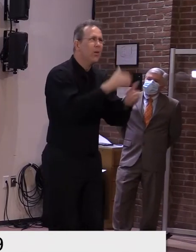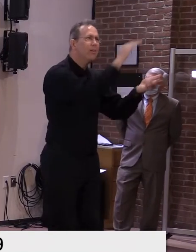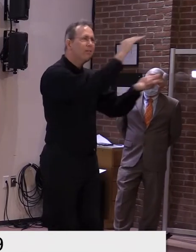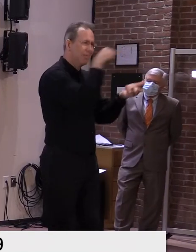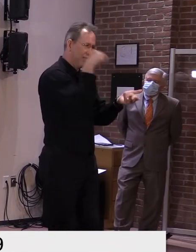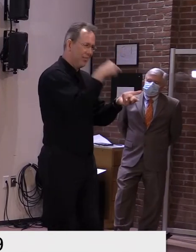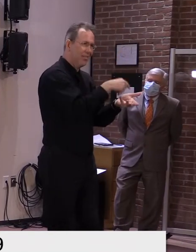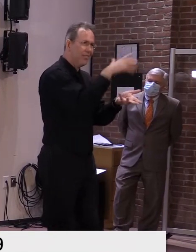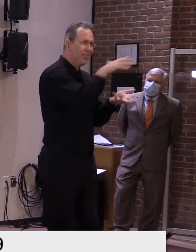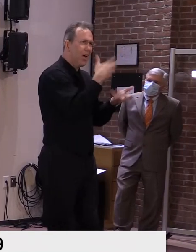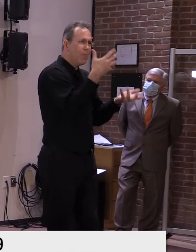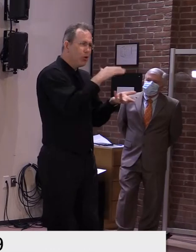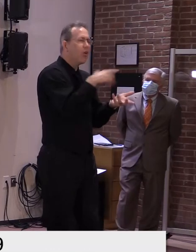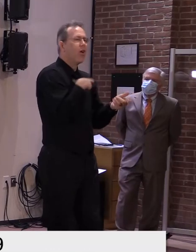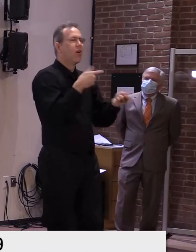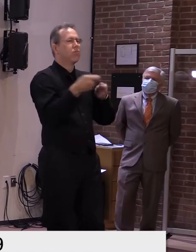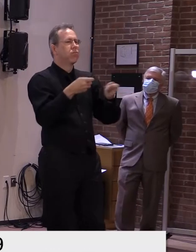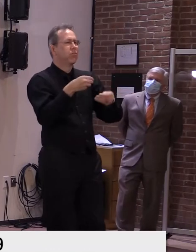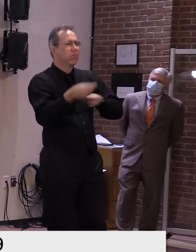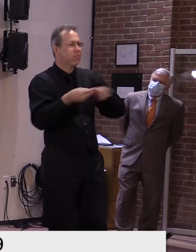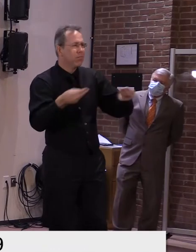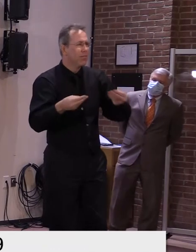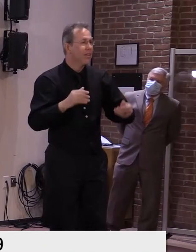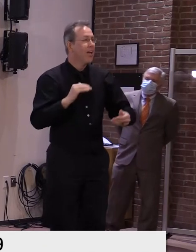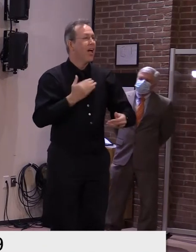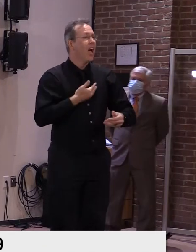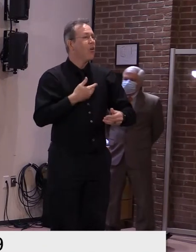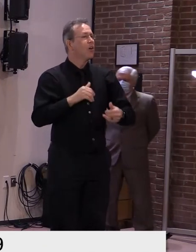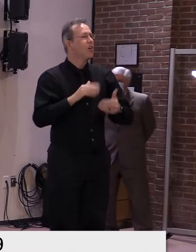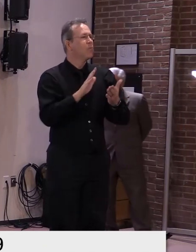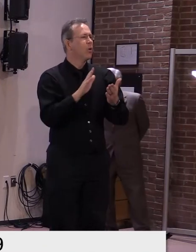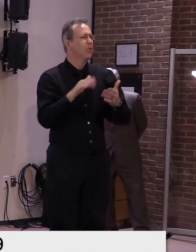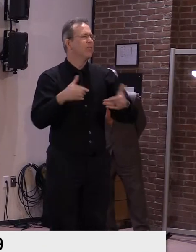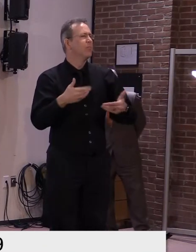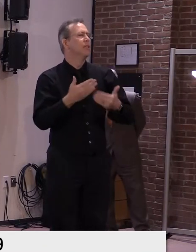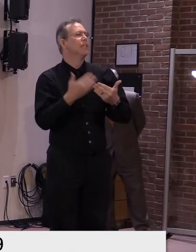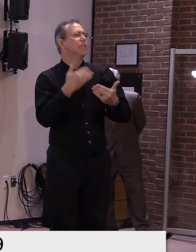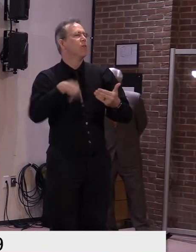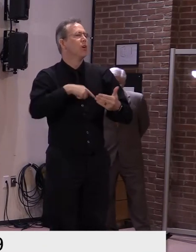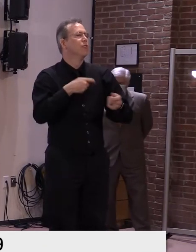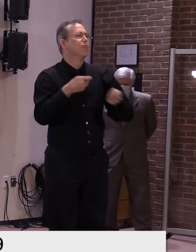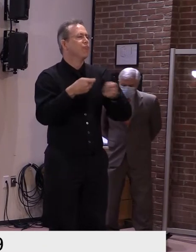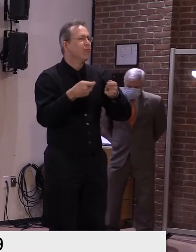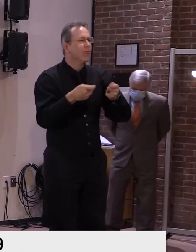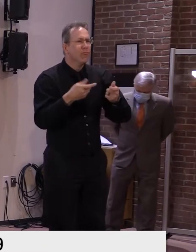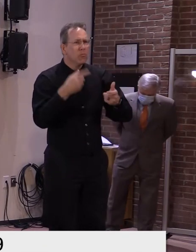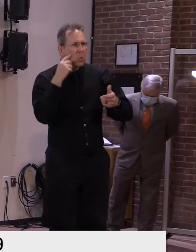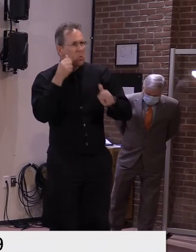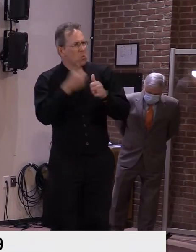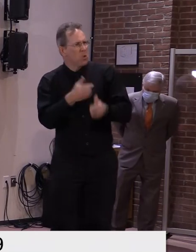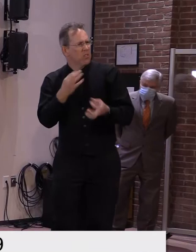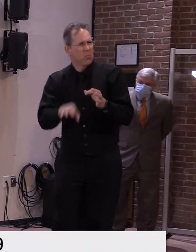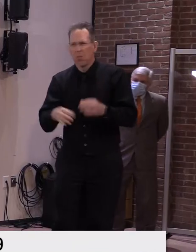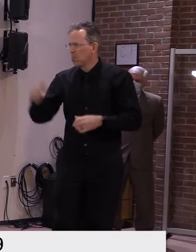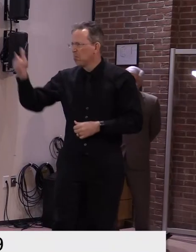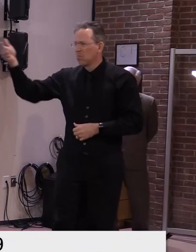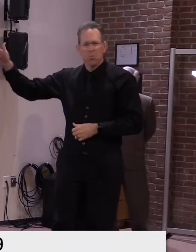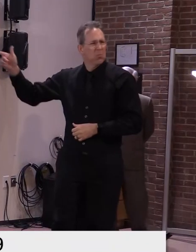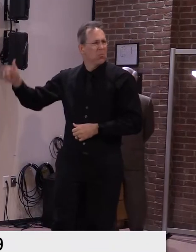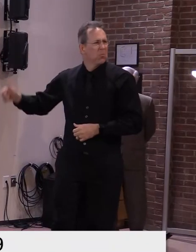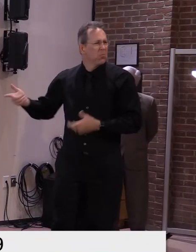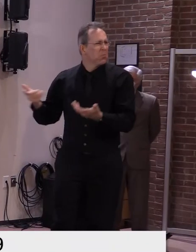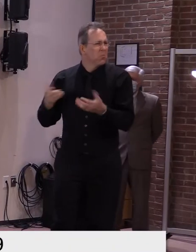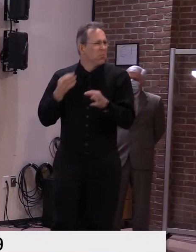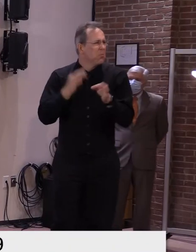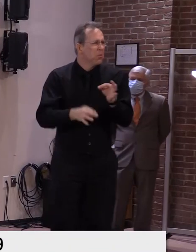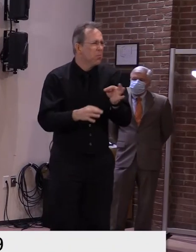is easy to understand. We've laid it out. It gives us a little bit of flexibility to either ramp up or